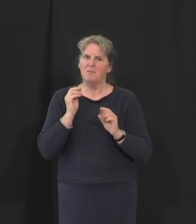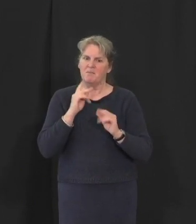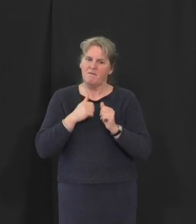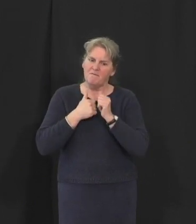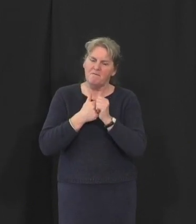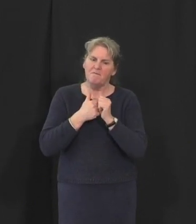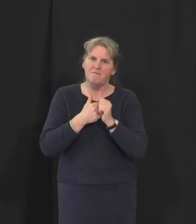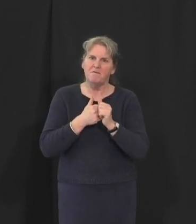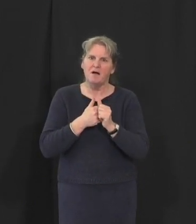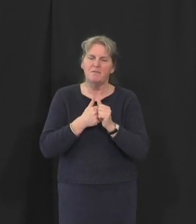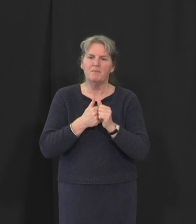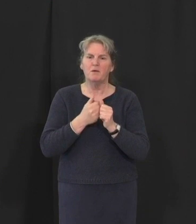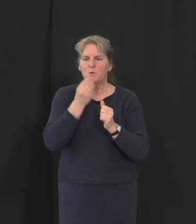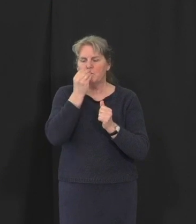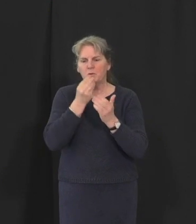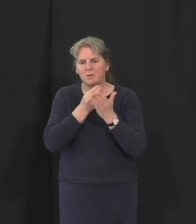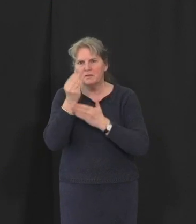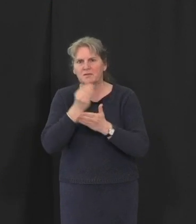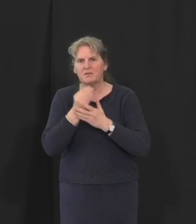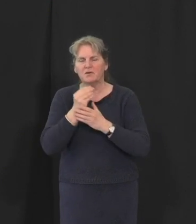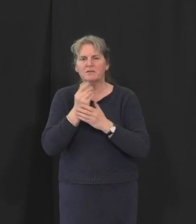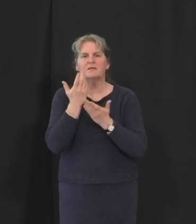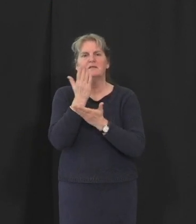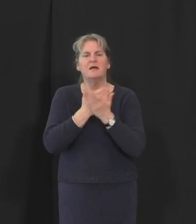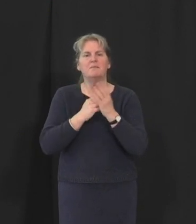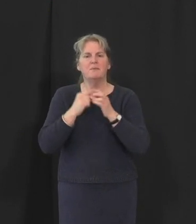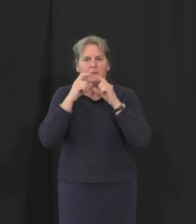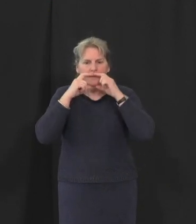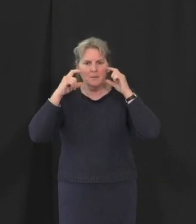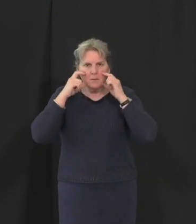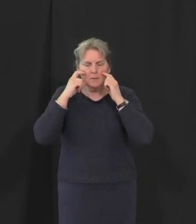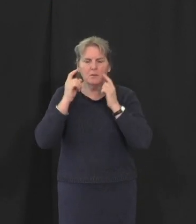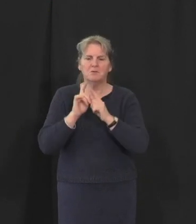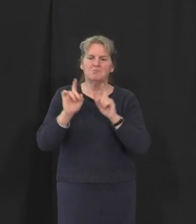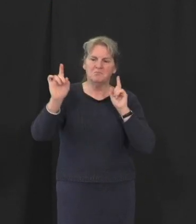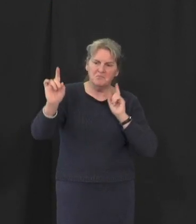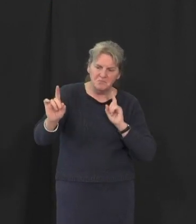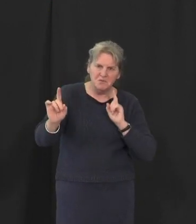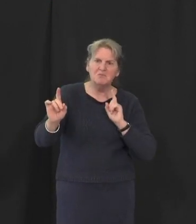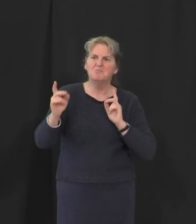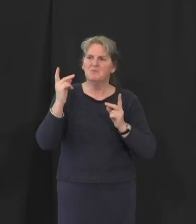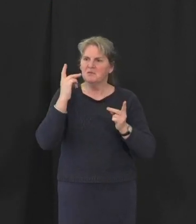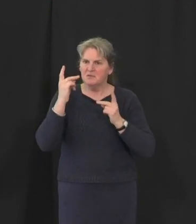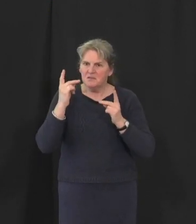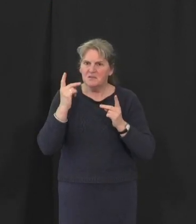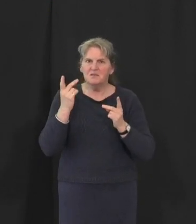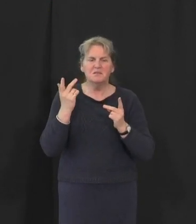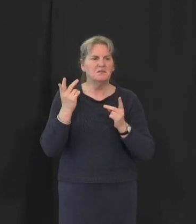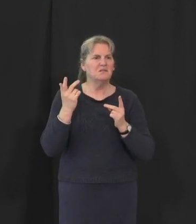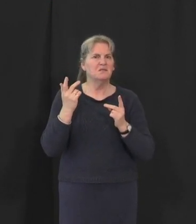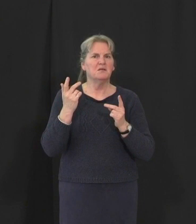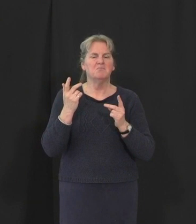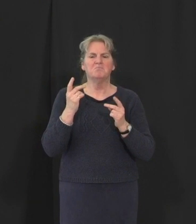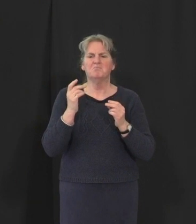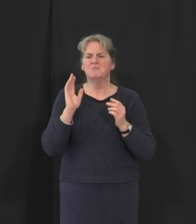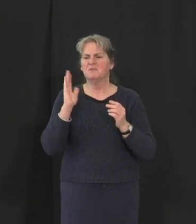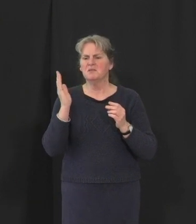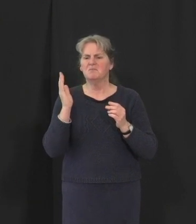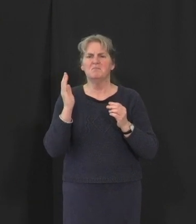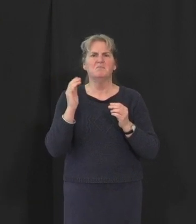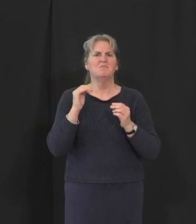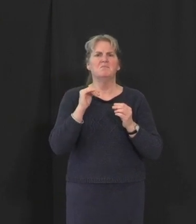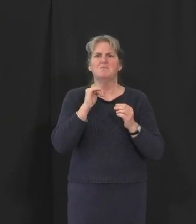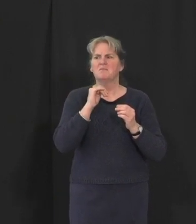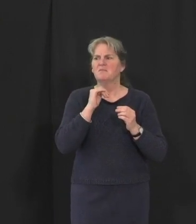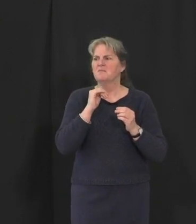restrictions, and you would go to the grocery store and see people wearing face masks and keeping a distance. It seems like where there's no community spread, and today